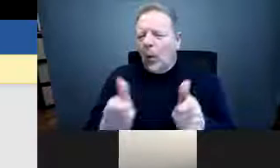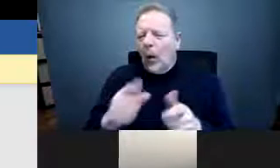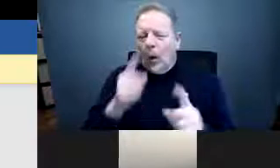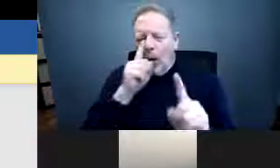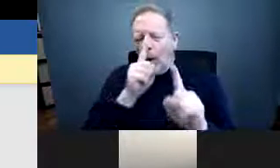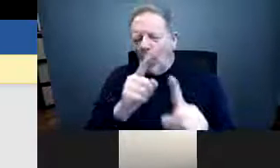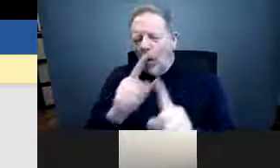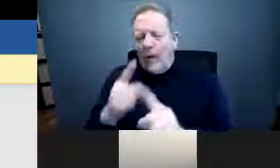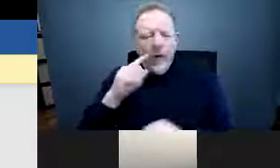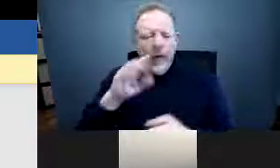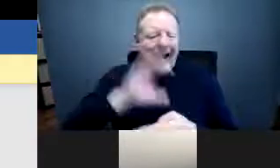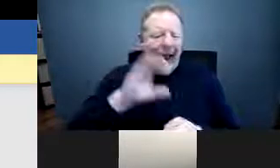year 21.